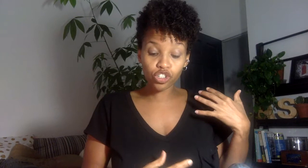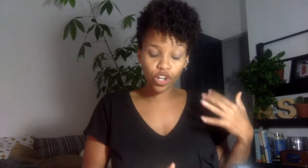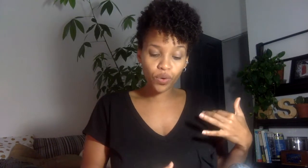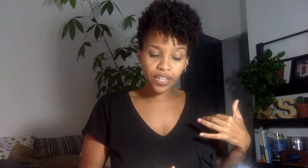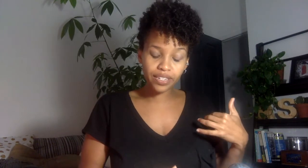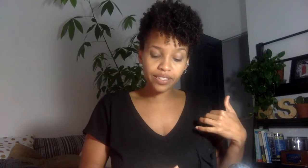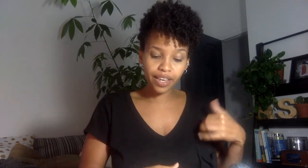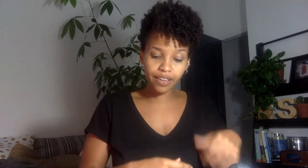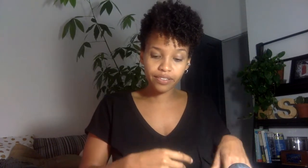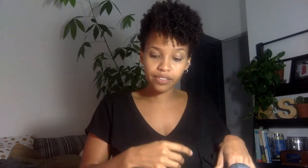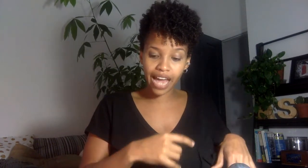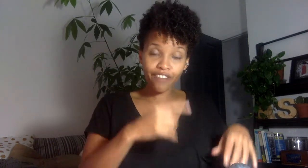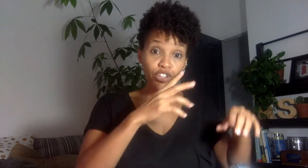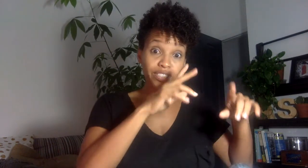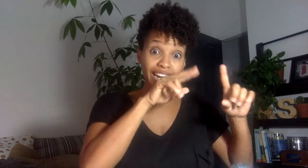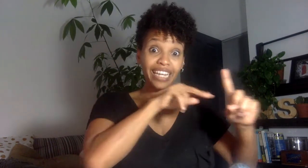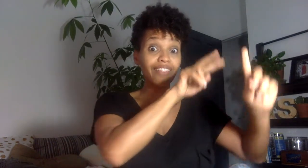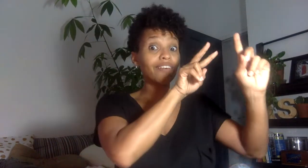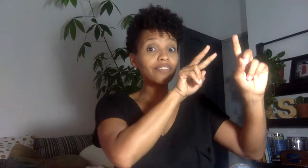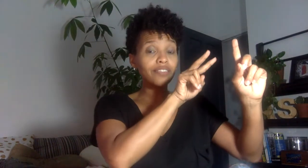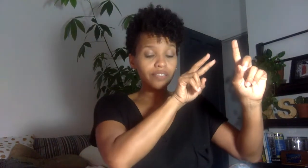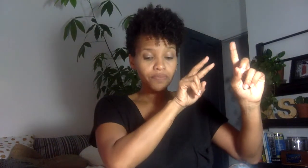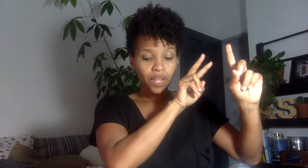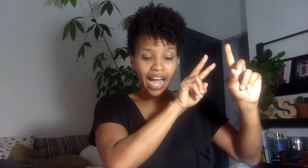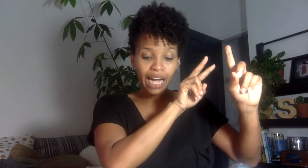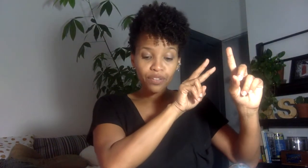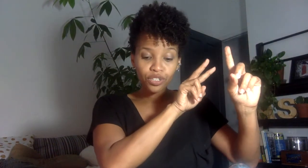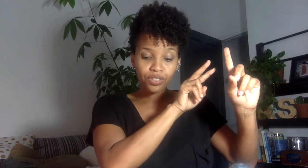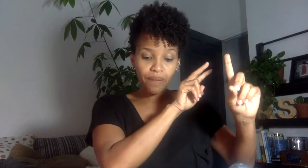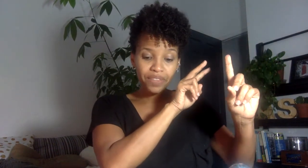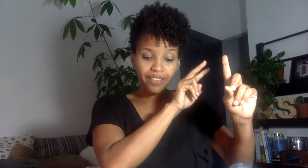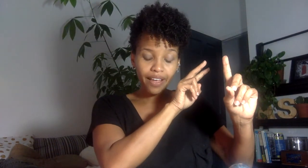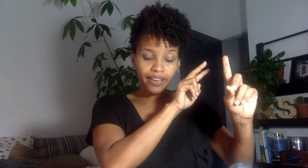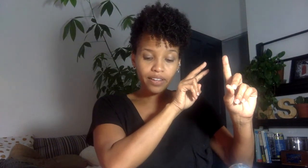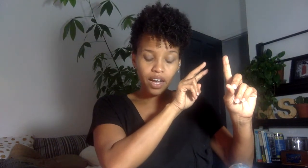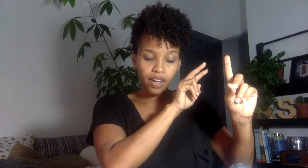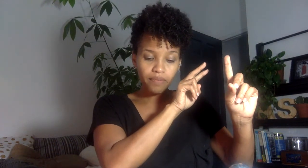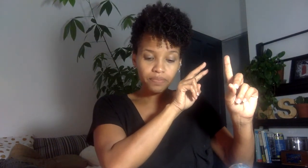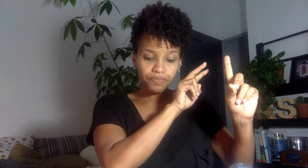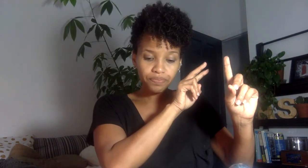show this is, after assigning this, I would do something like